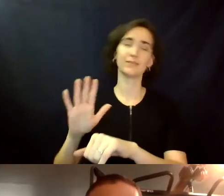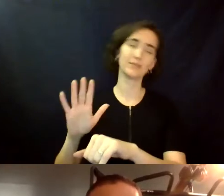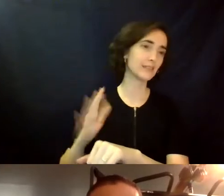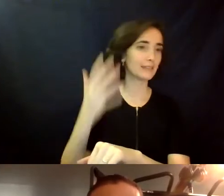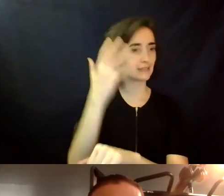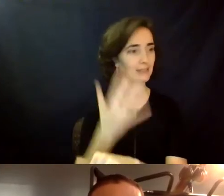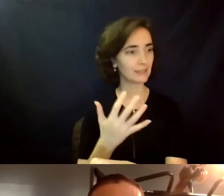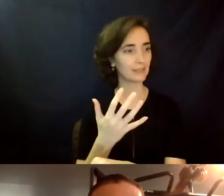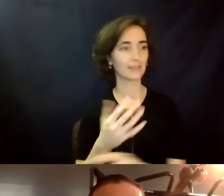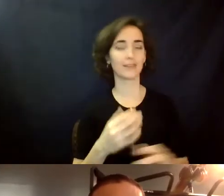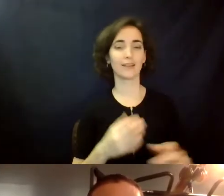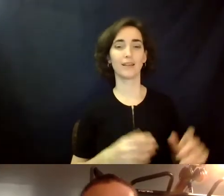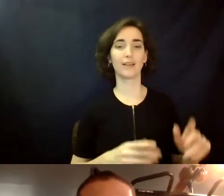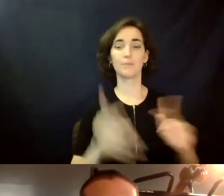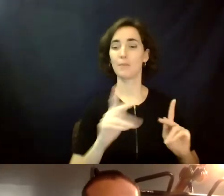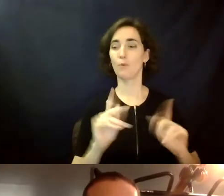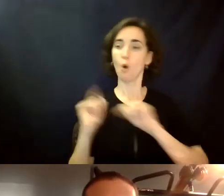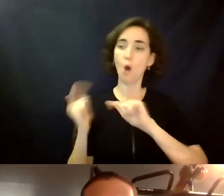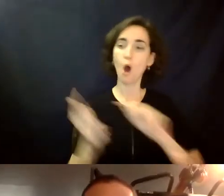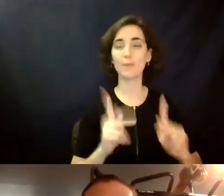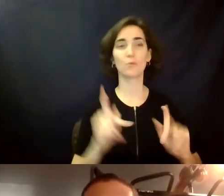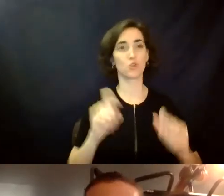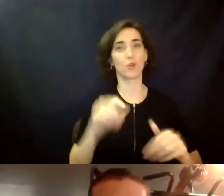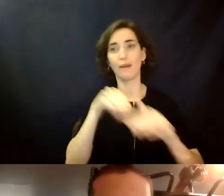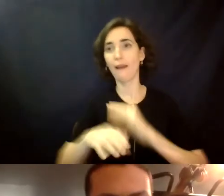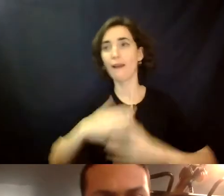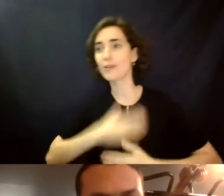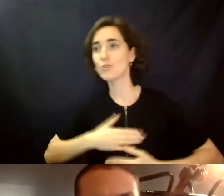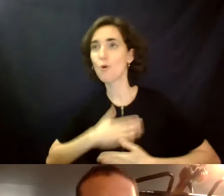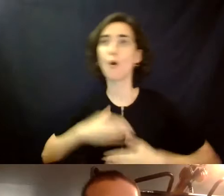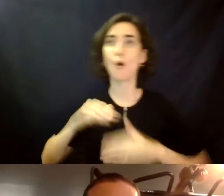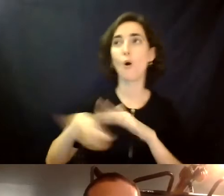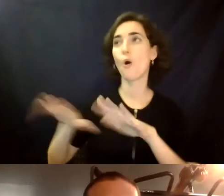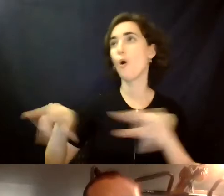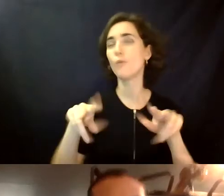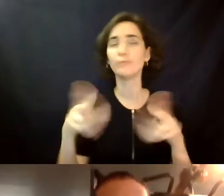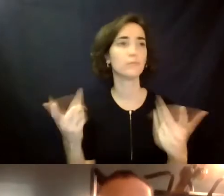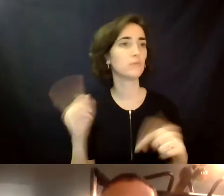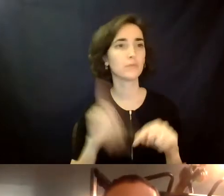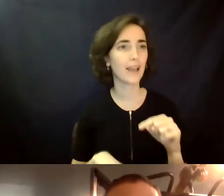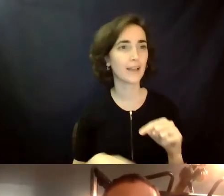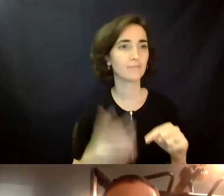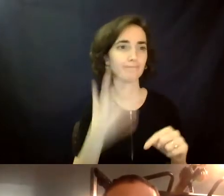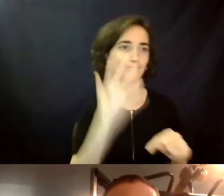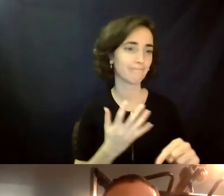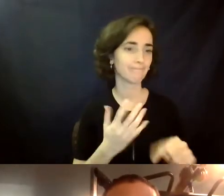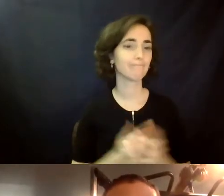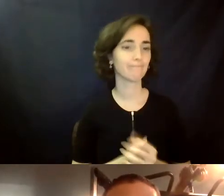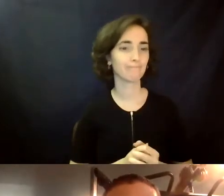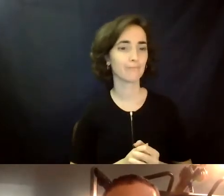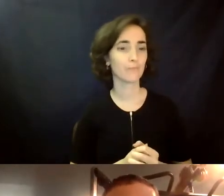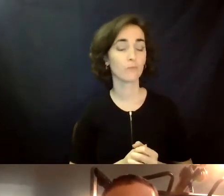people of all walks of life can't enjoy their features and as intended. There is